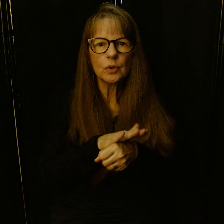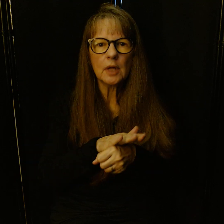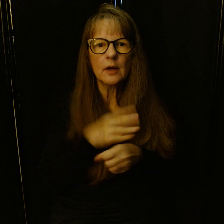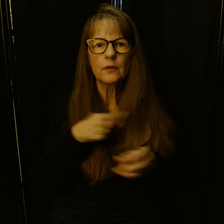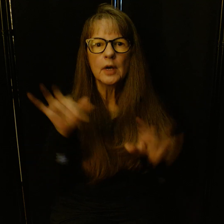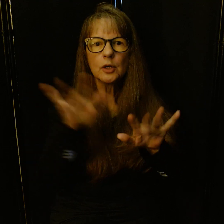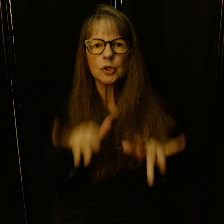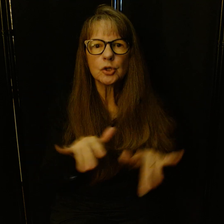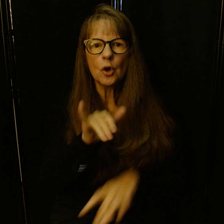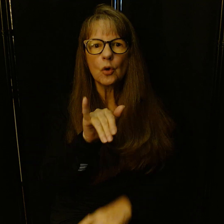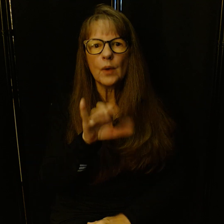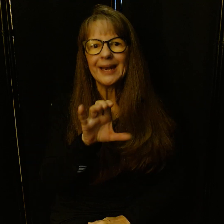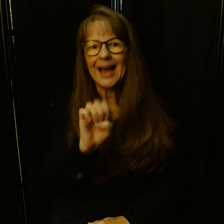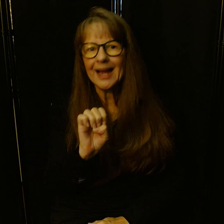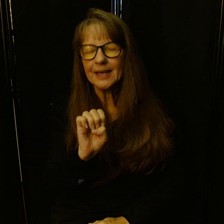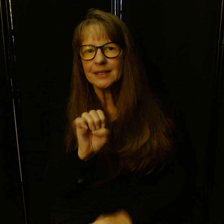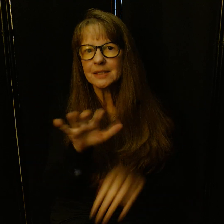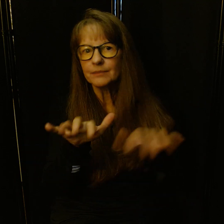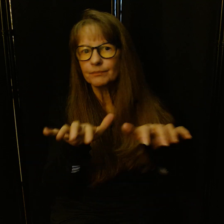of snow and ice,